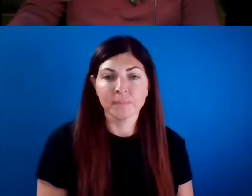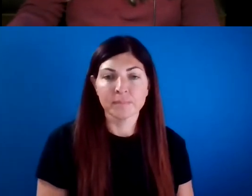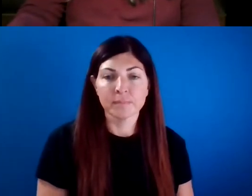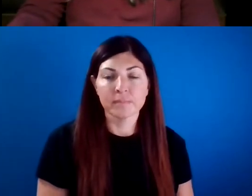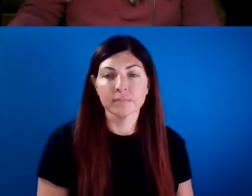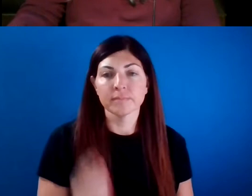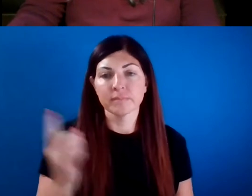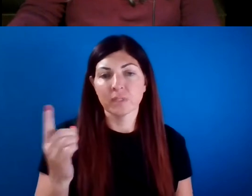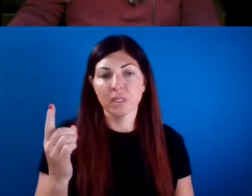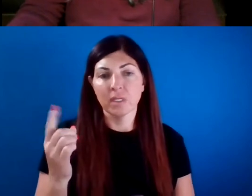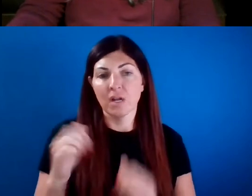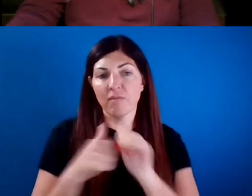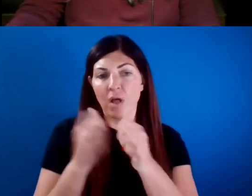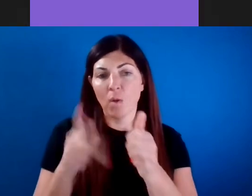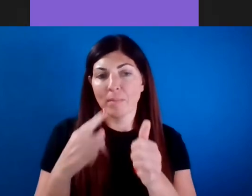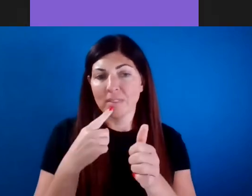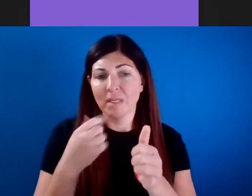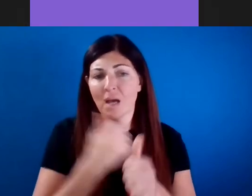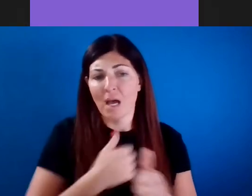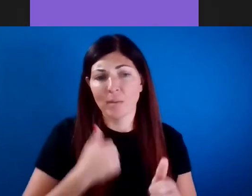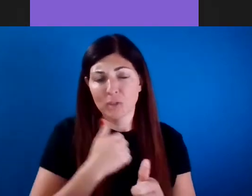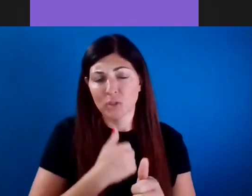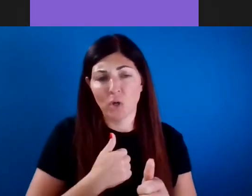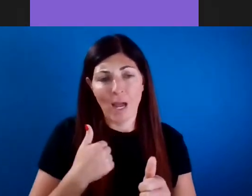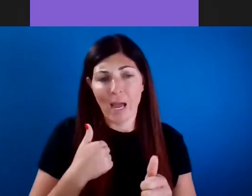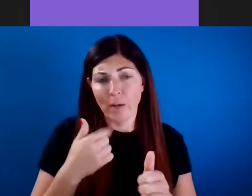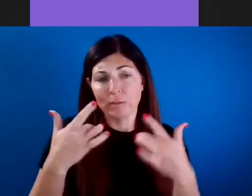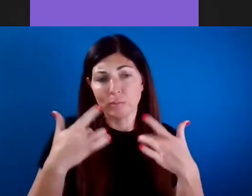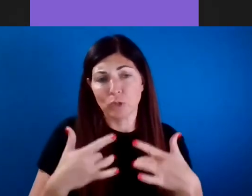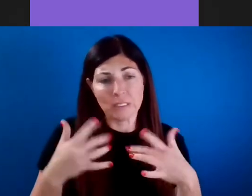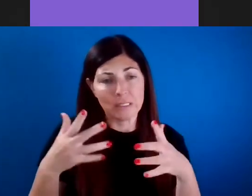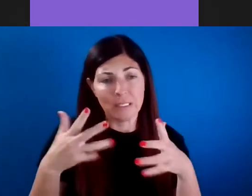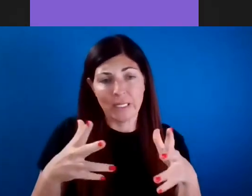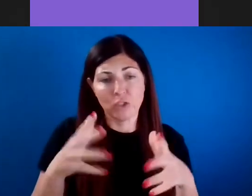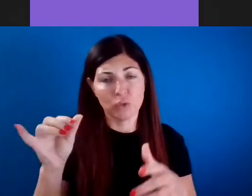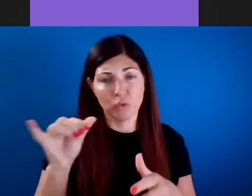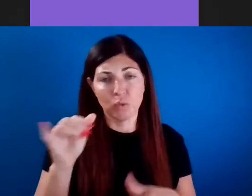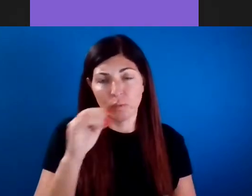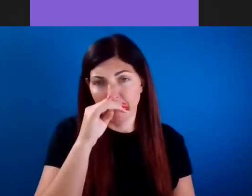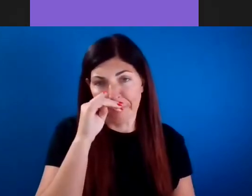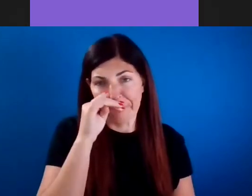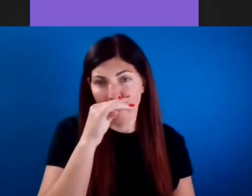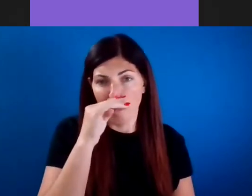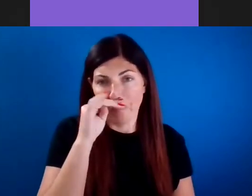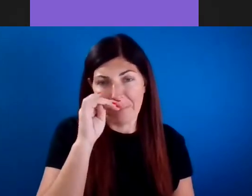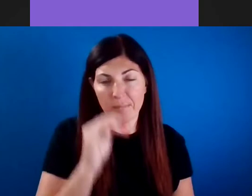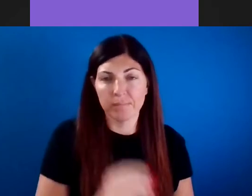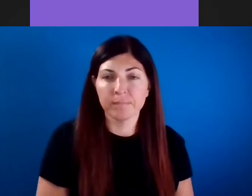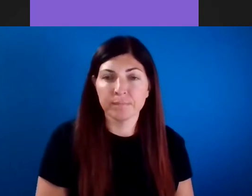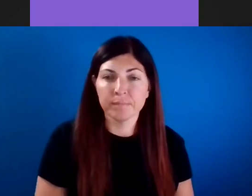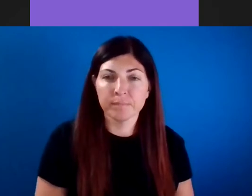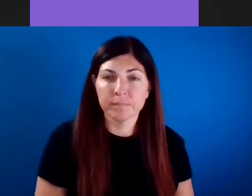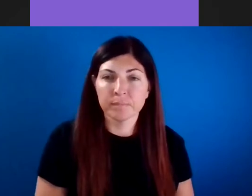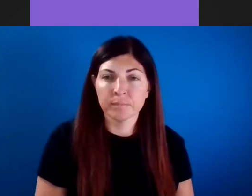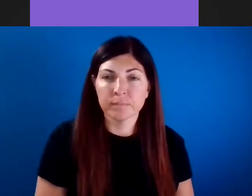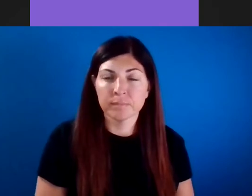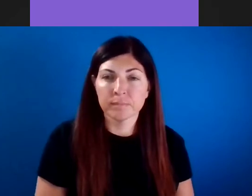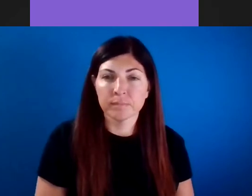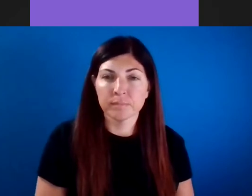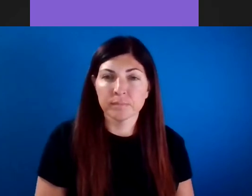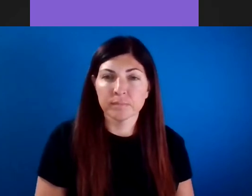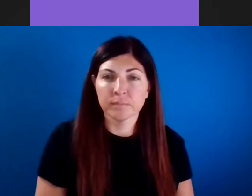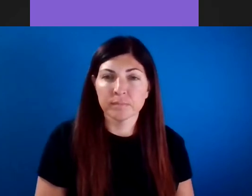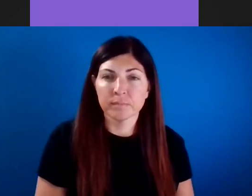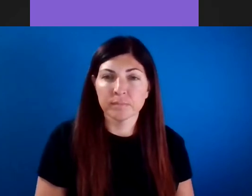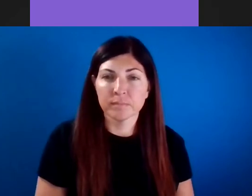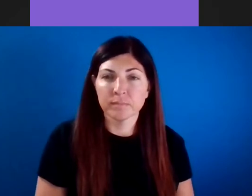sorry, Jen, I'm here with you. I was depressed and anxious as well. So, well, Emmeline, I really